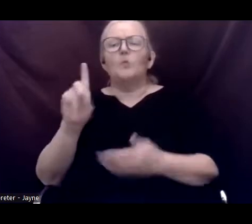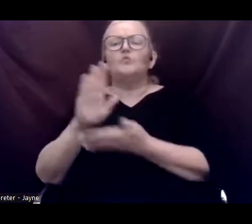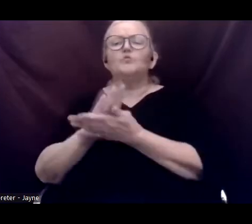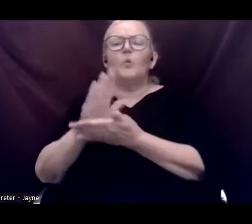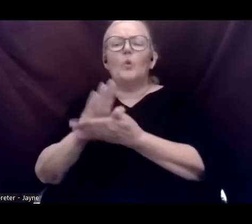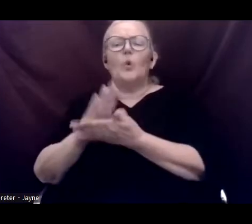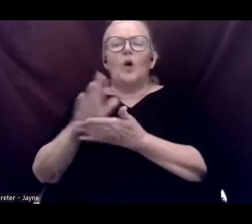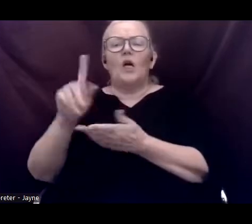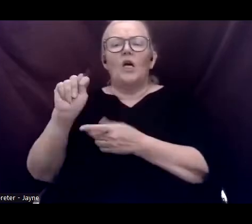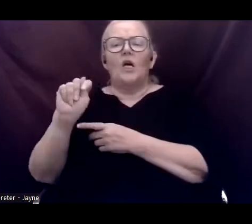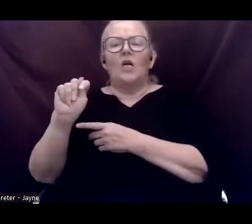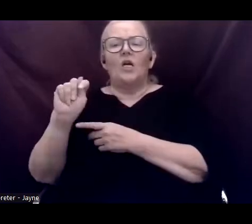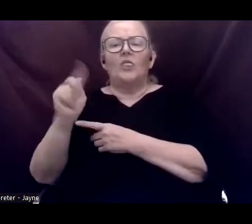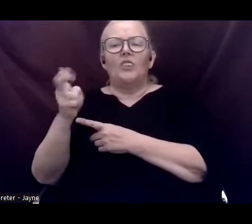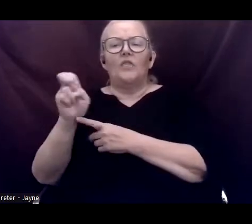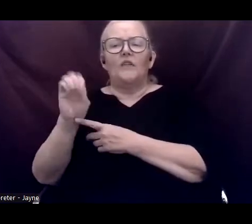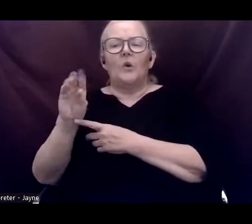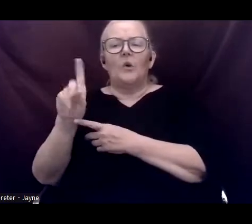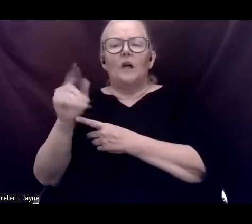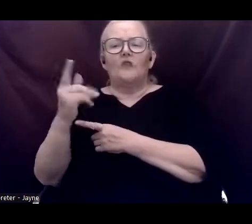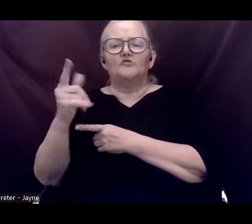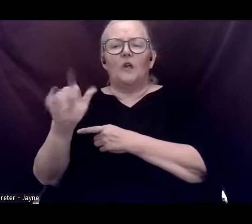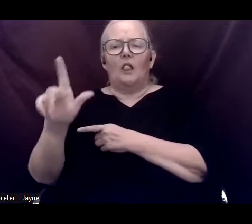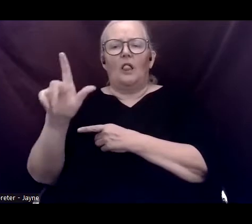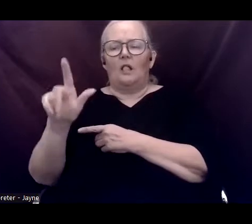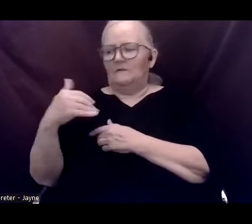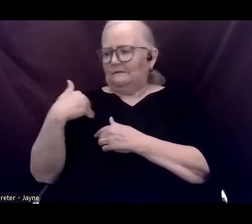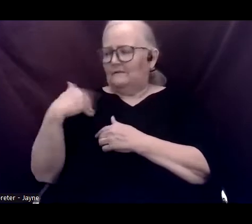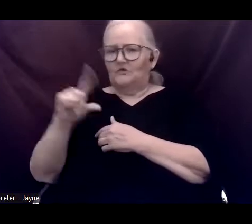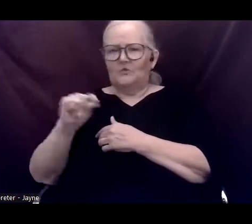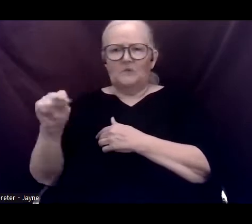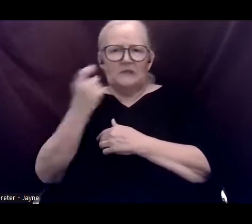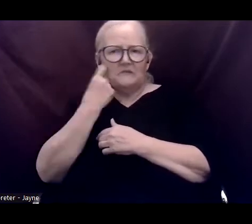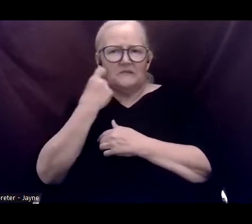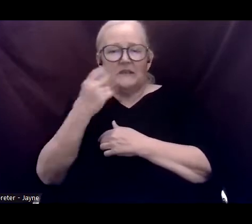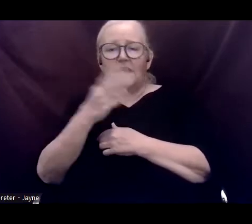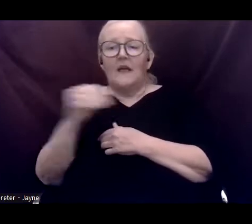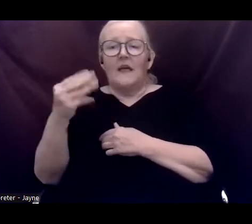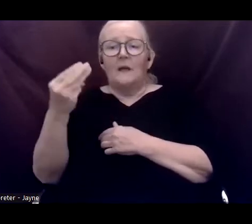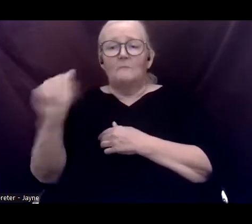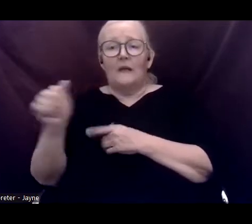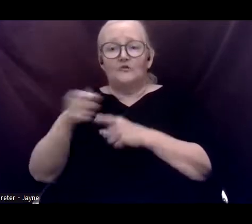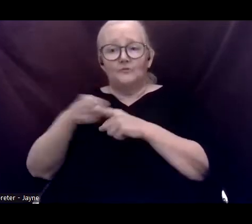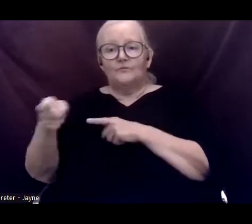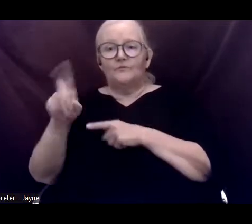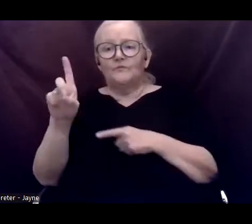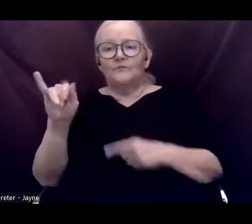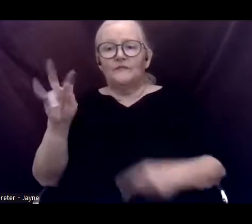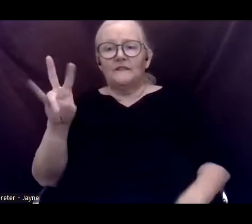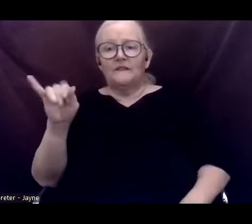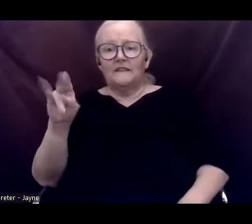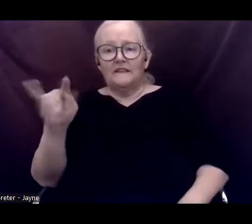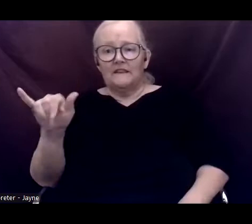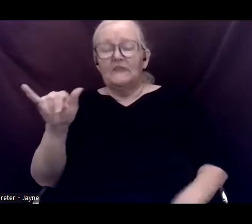2020, just a little while ago, and a Master of Divinity is her degree. Her study included a